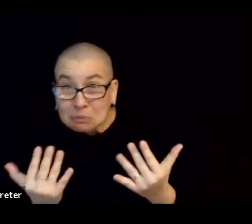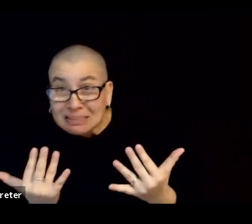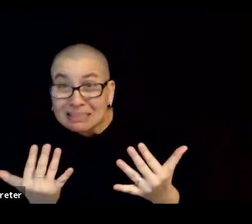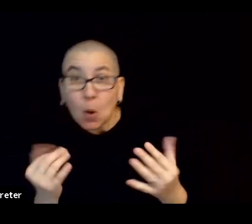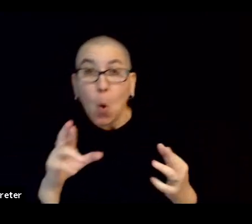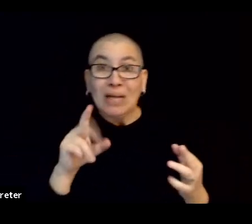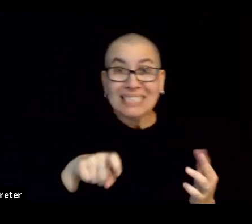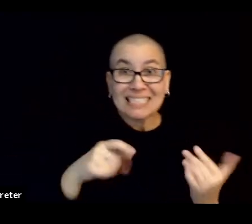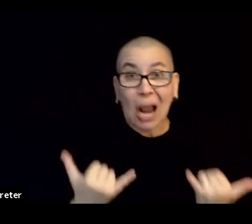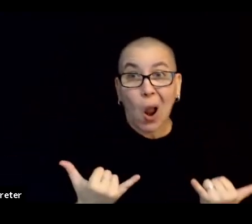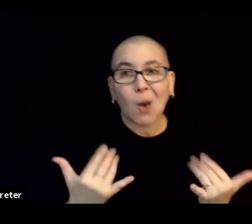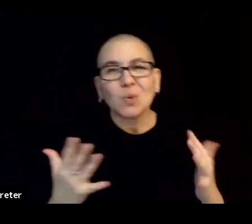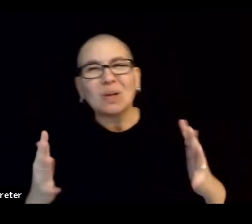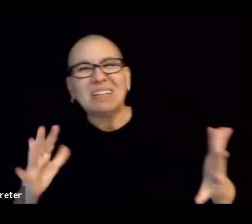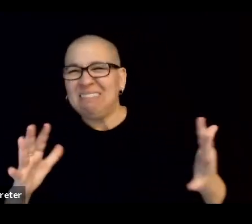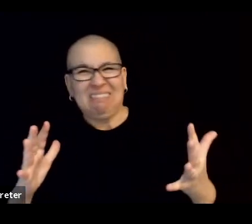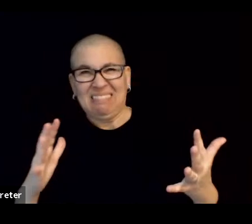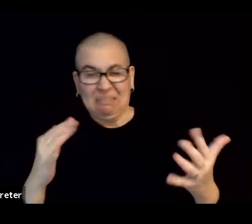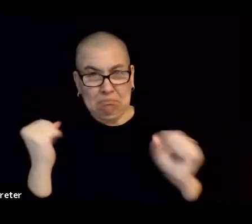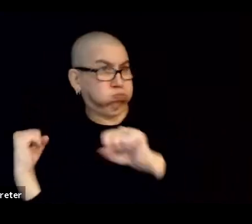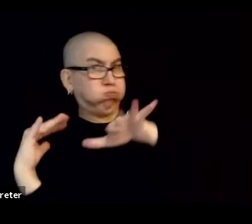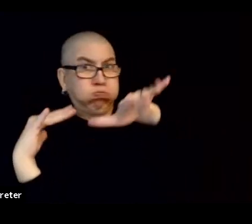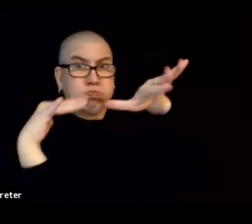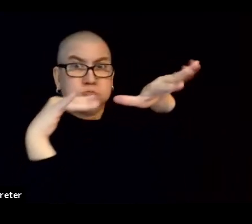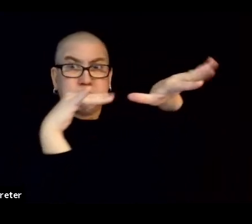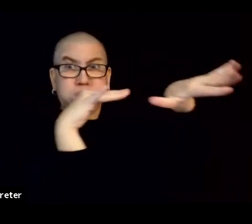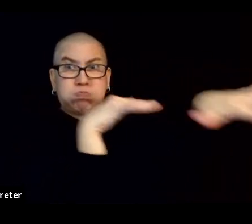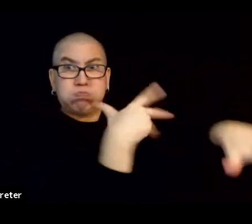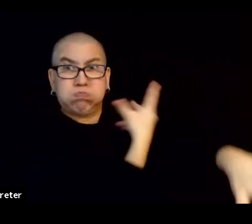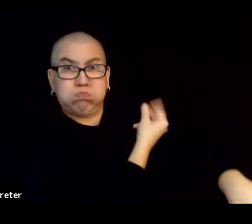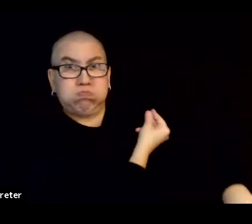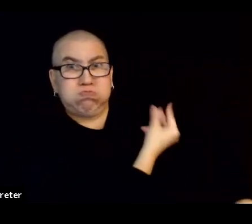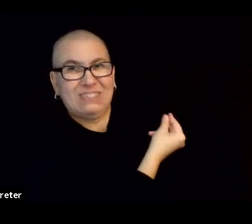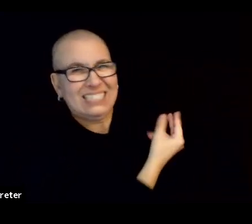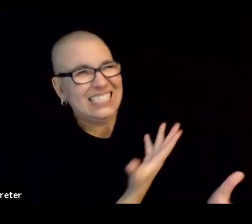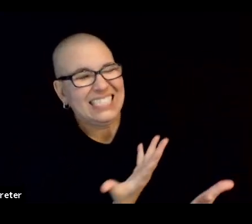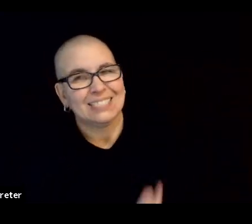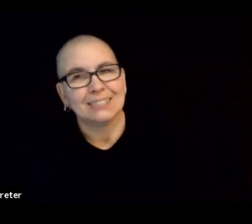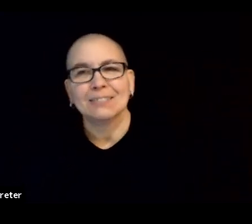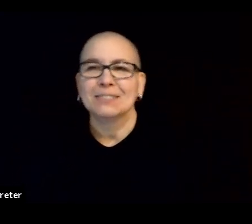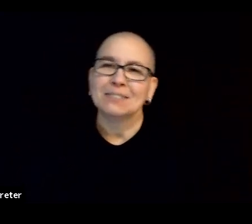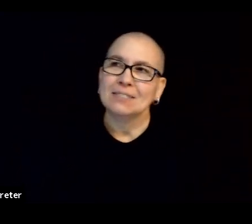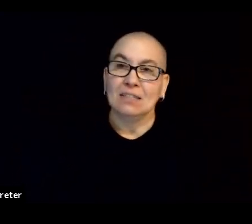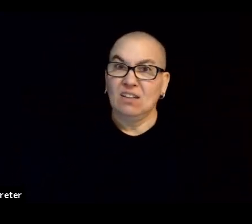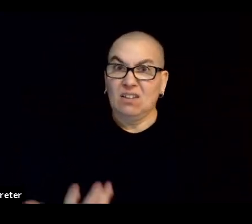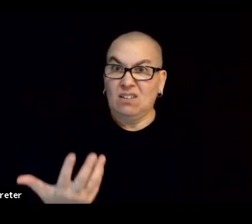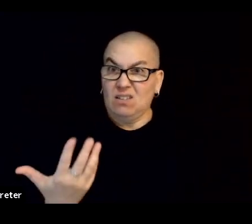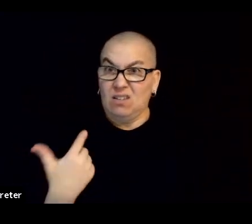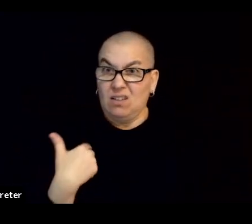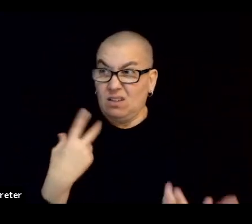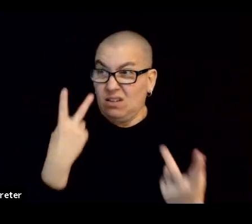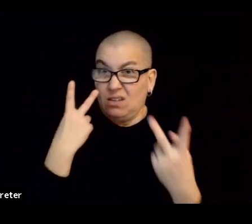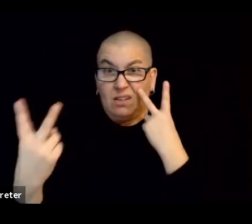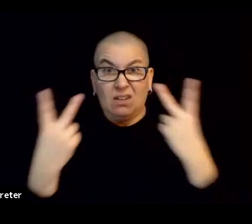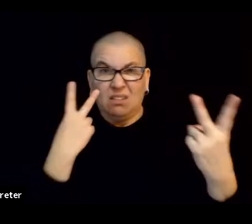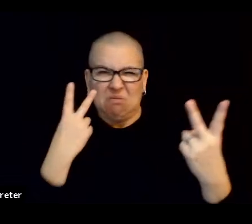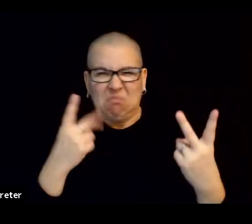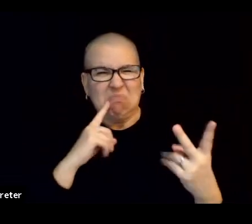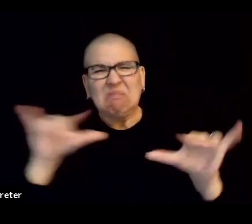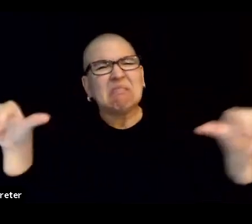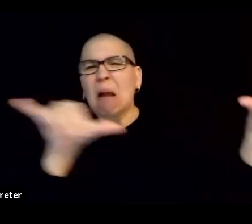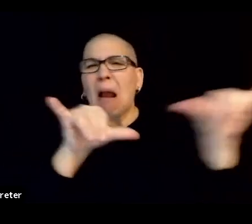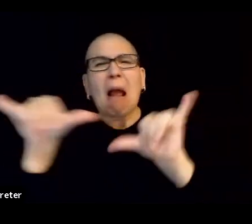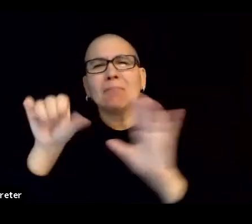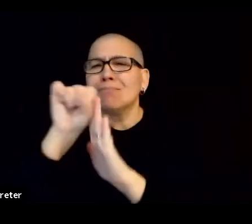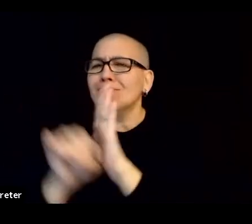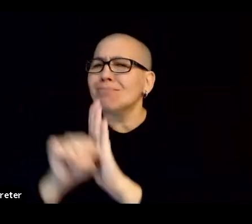to be filled incredibly quickly, as we've seen in other places around the country. So people trying to schedule an appointment